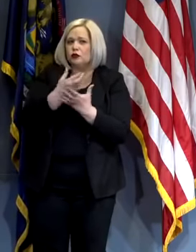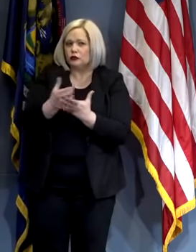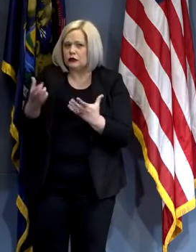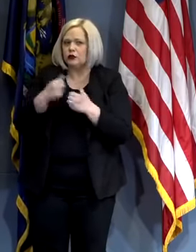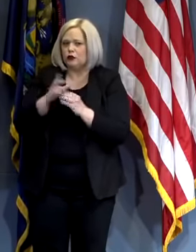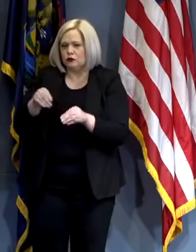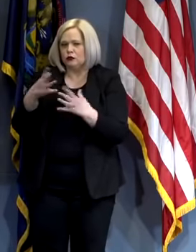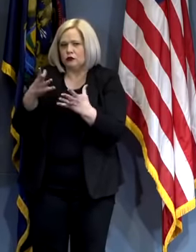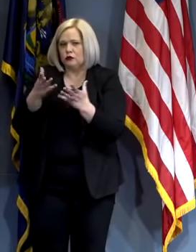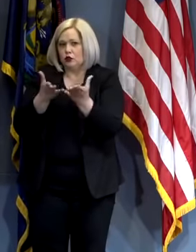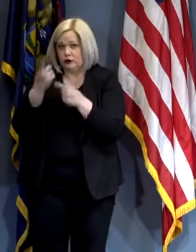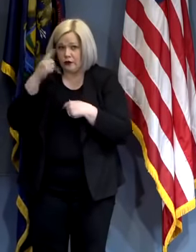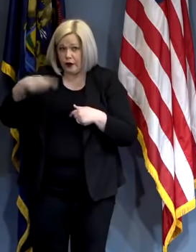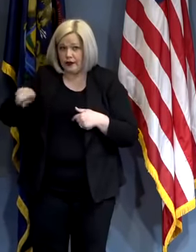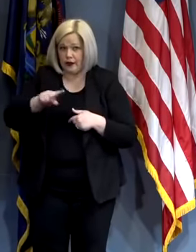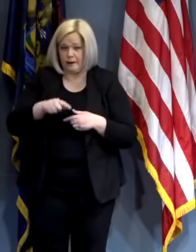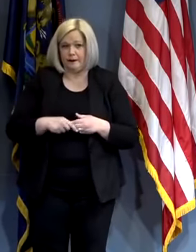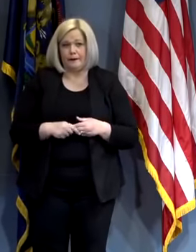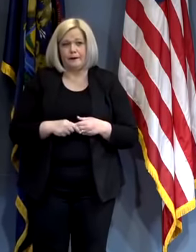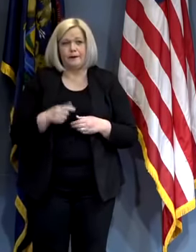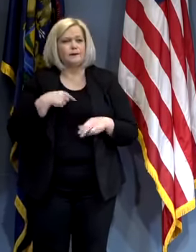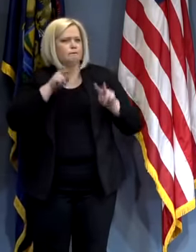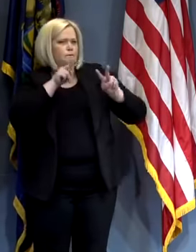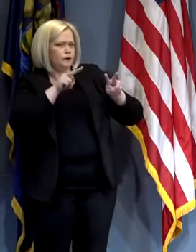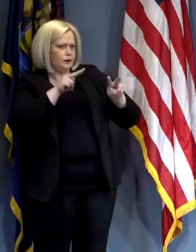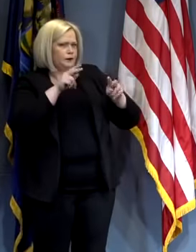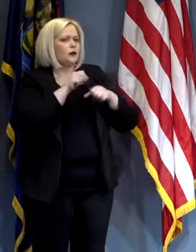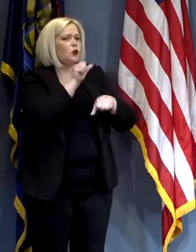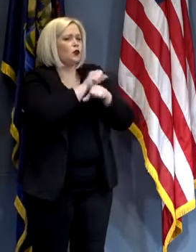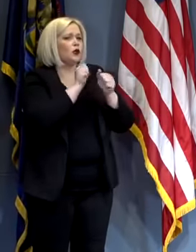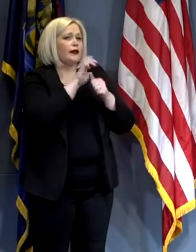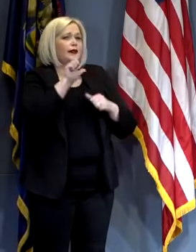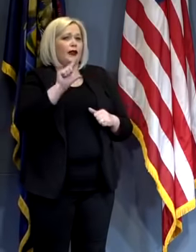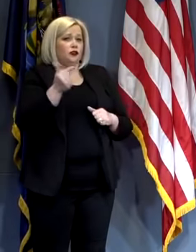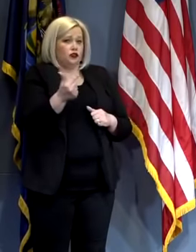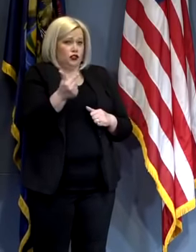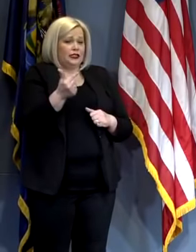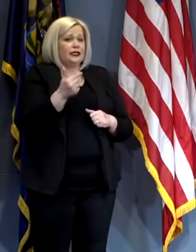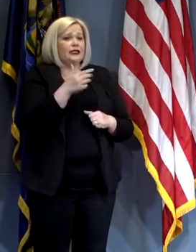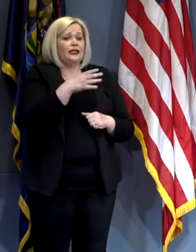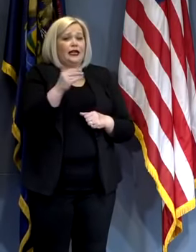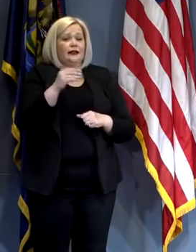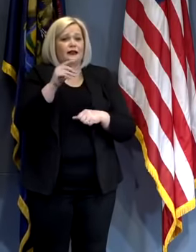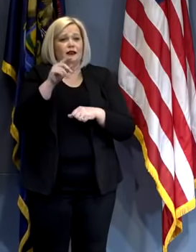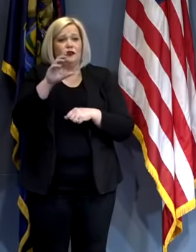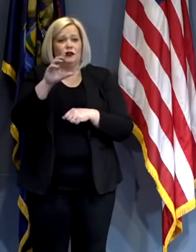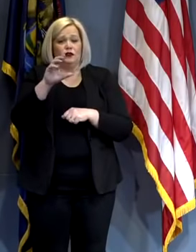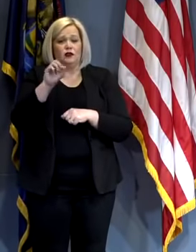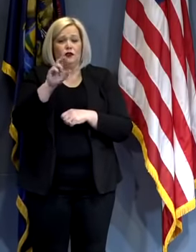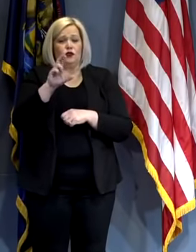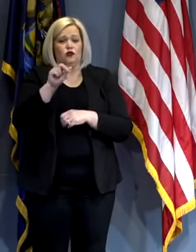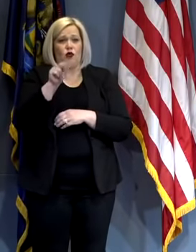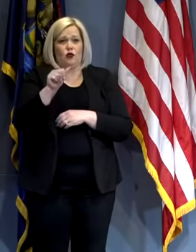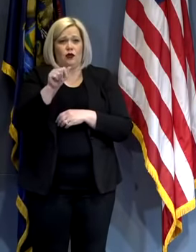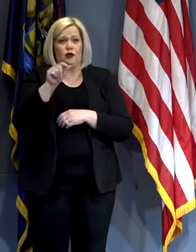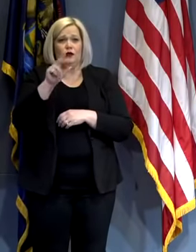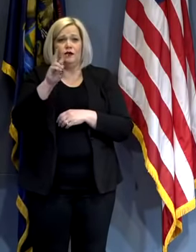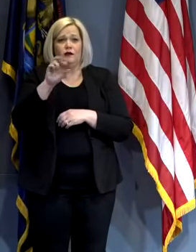I look forward to continuing to work with the Lieutenant Governor and the Michigan Coronavirus Task Force on racial disparities to address